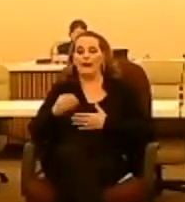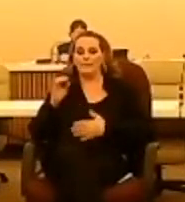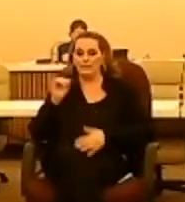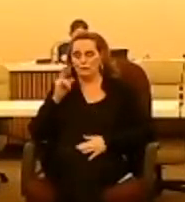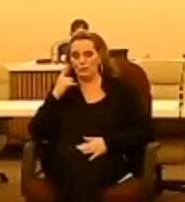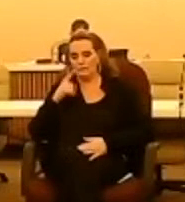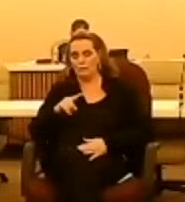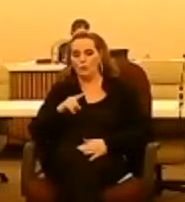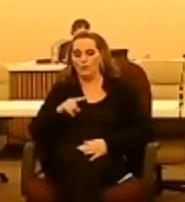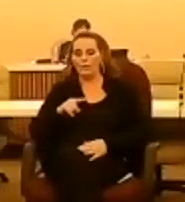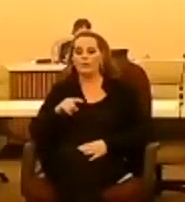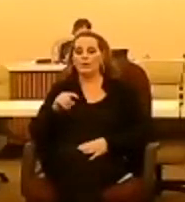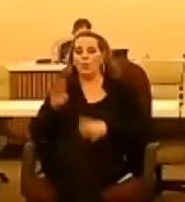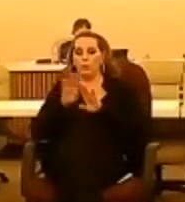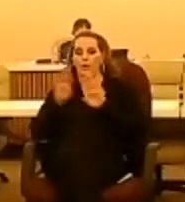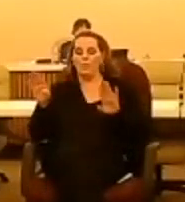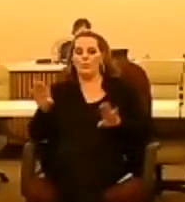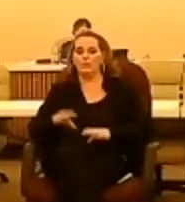Okay.